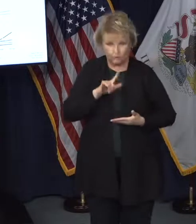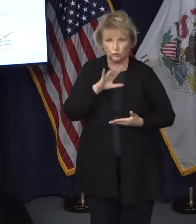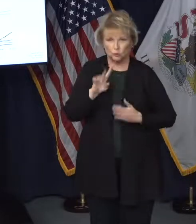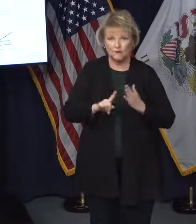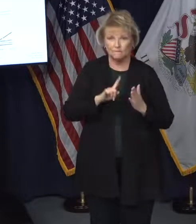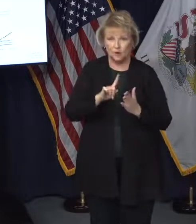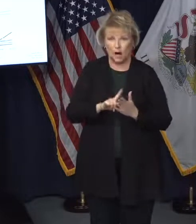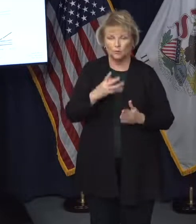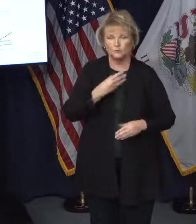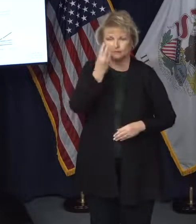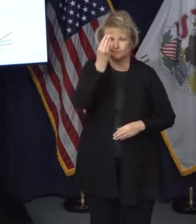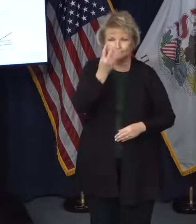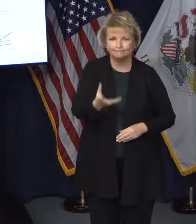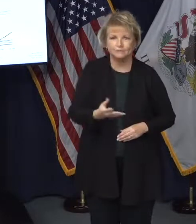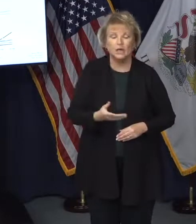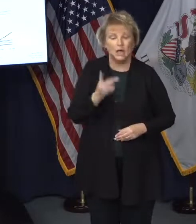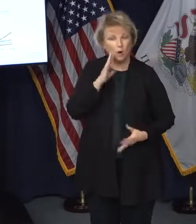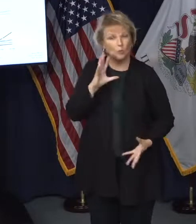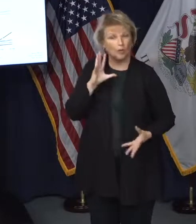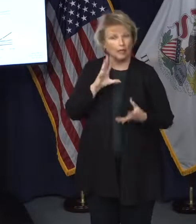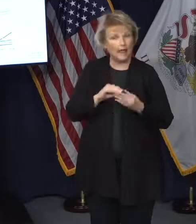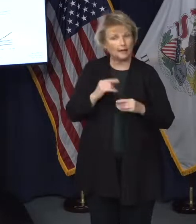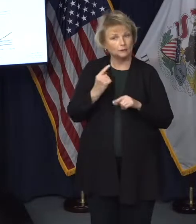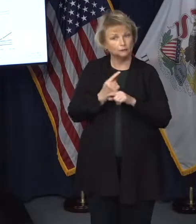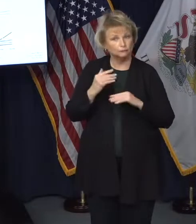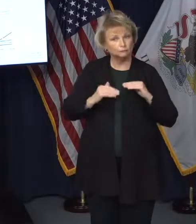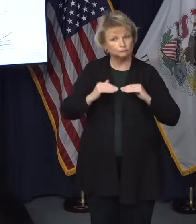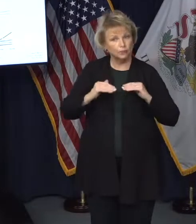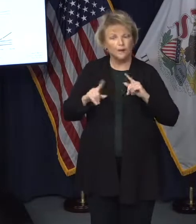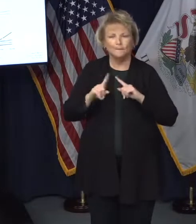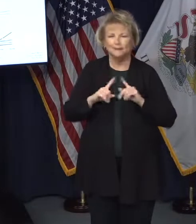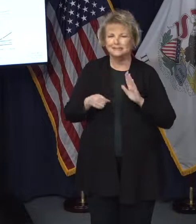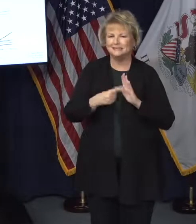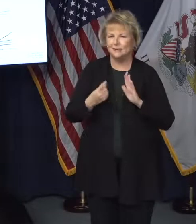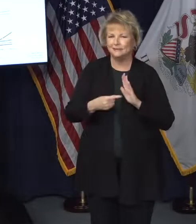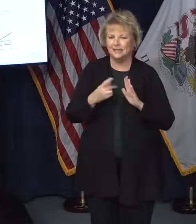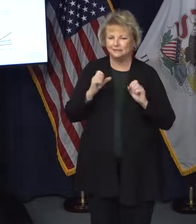24 hours. They add up at the end, but we are probably getting it some